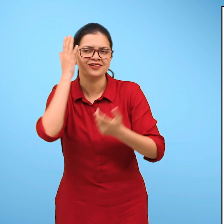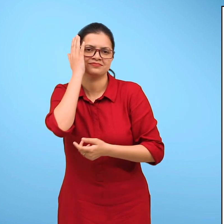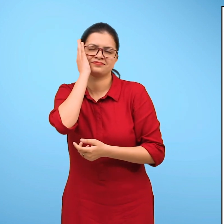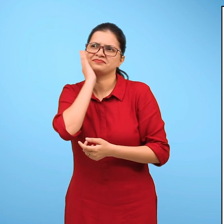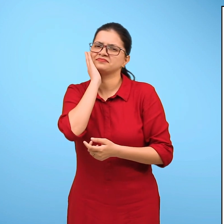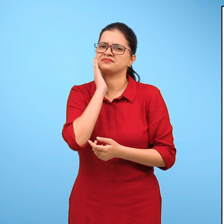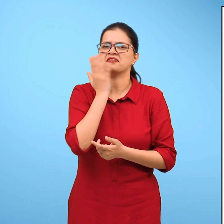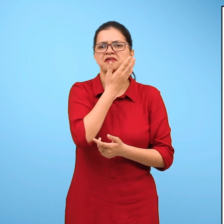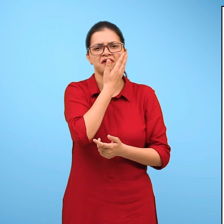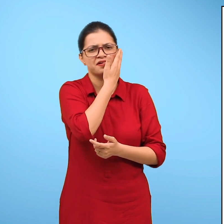face,